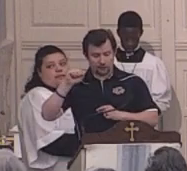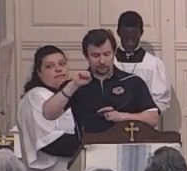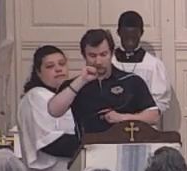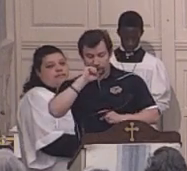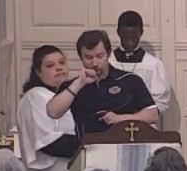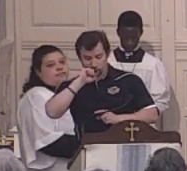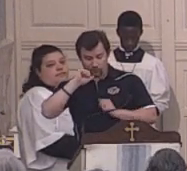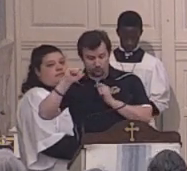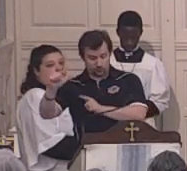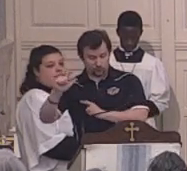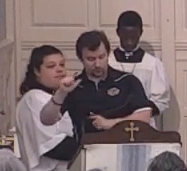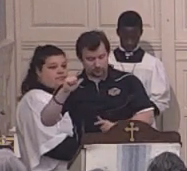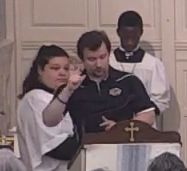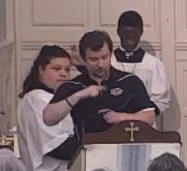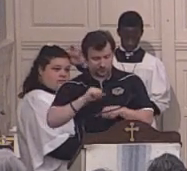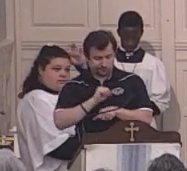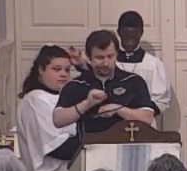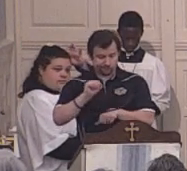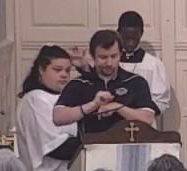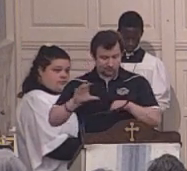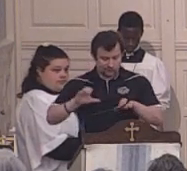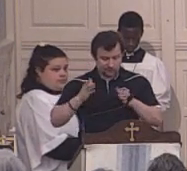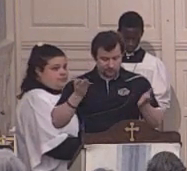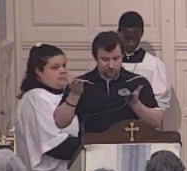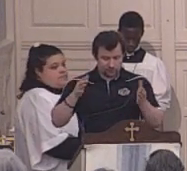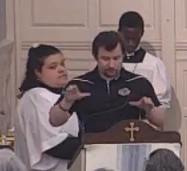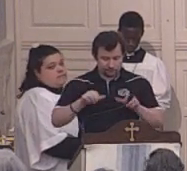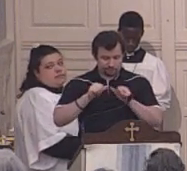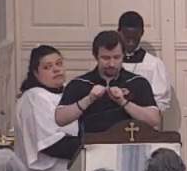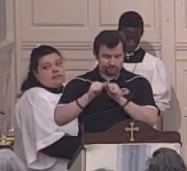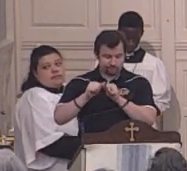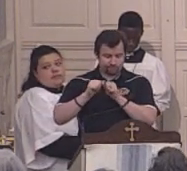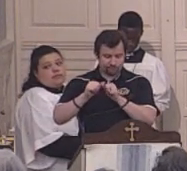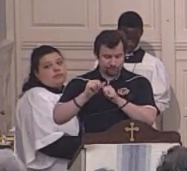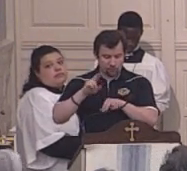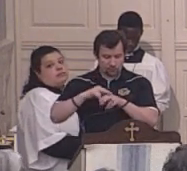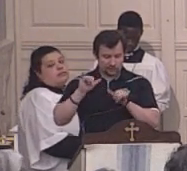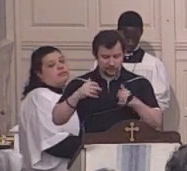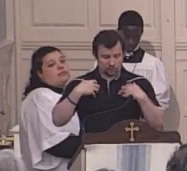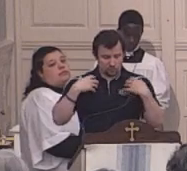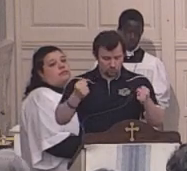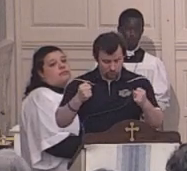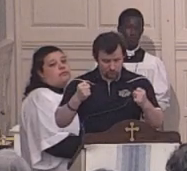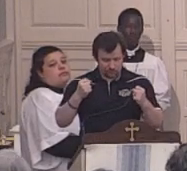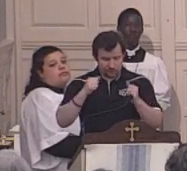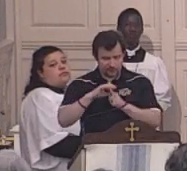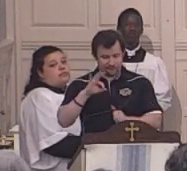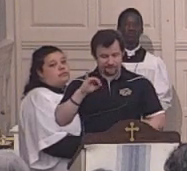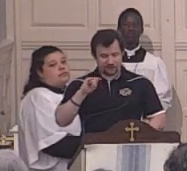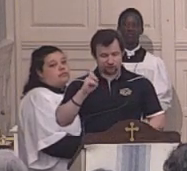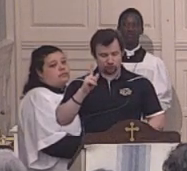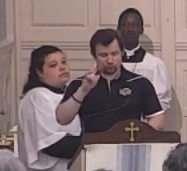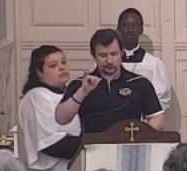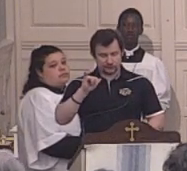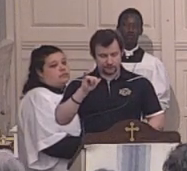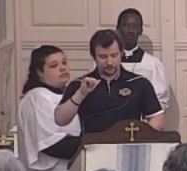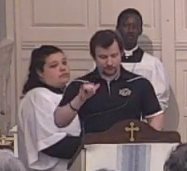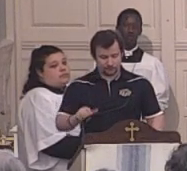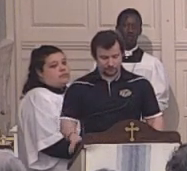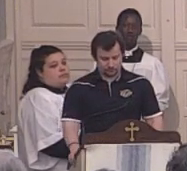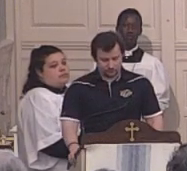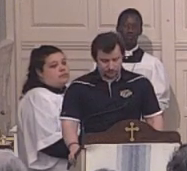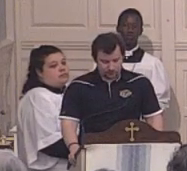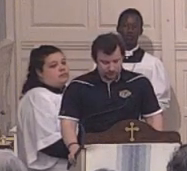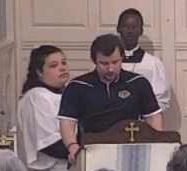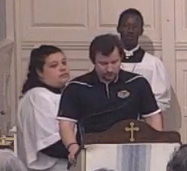For Cardinal Sean, our Archbishop, and all the bishops, that they may exercise their ministry with supernatural courage and fidelity.